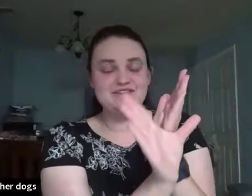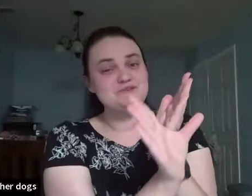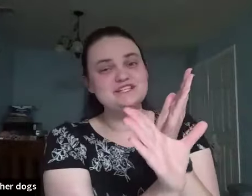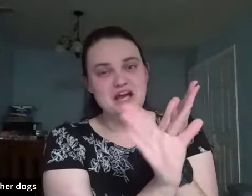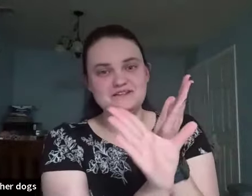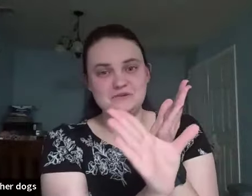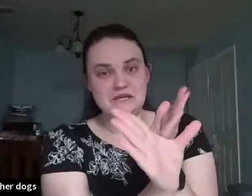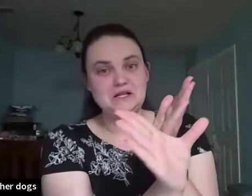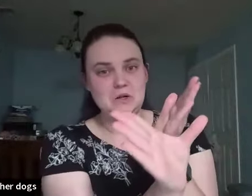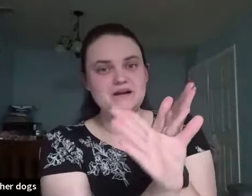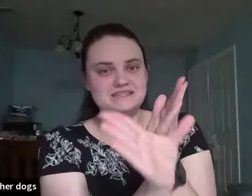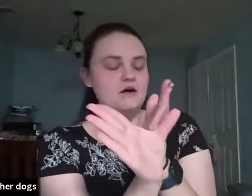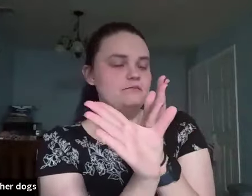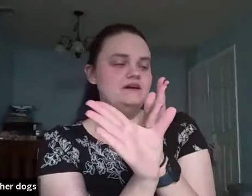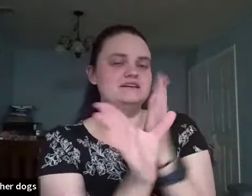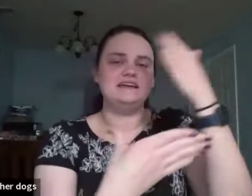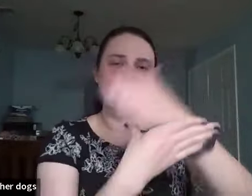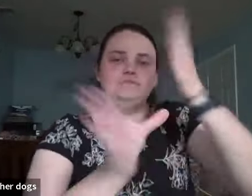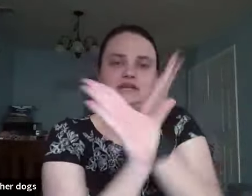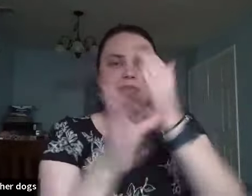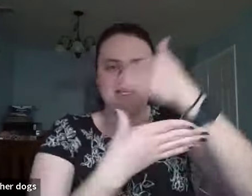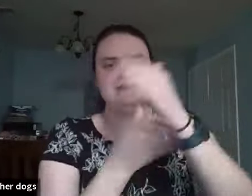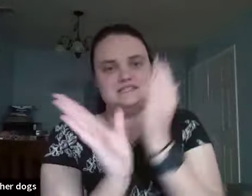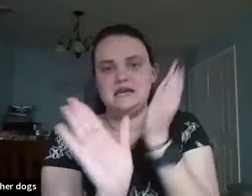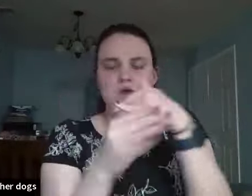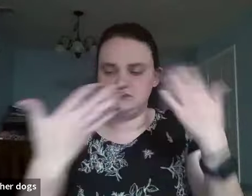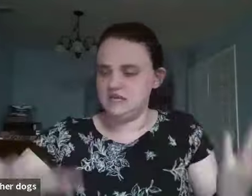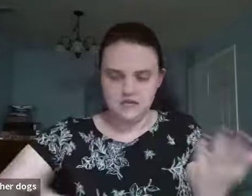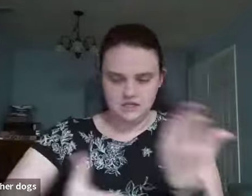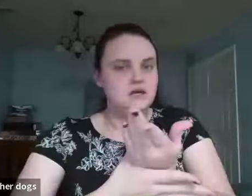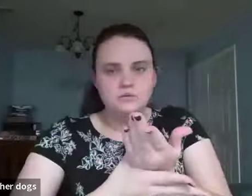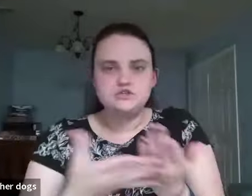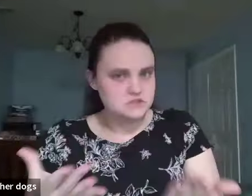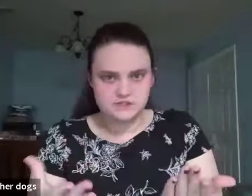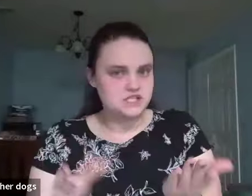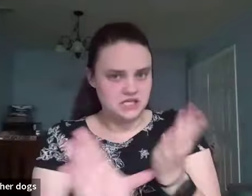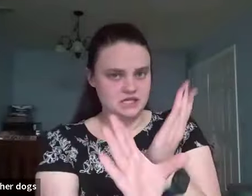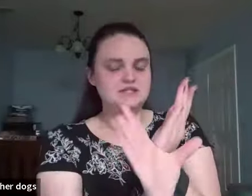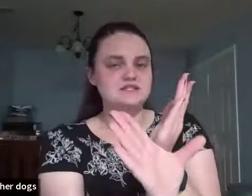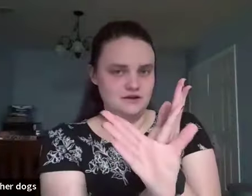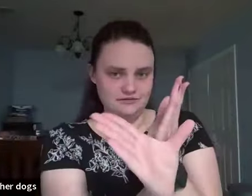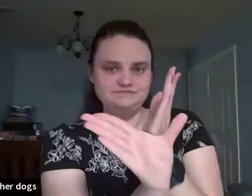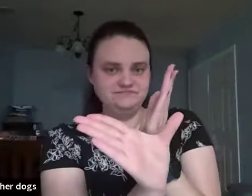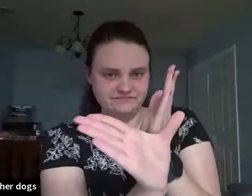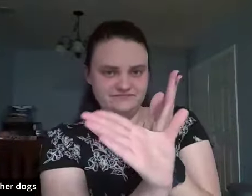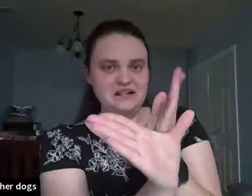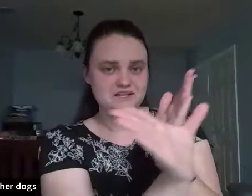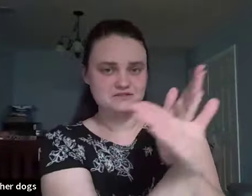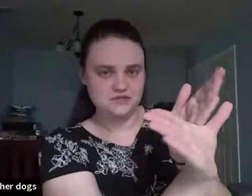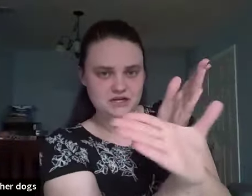This one was a challenge for me to learn myself because I kept flipping it the same way. I was like, which one's which again? So that's what I'm trying